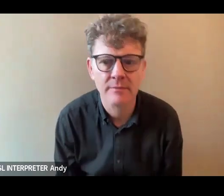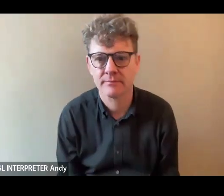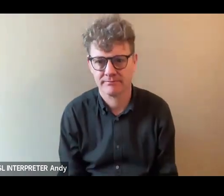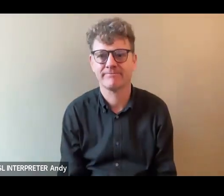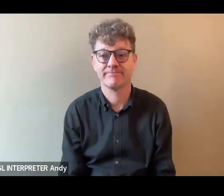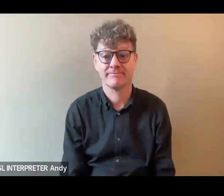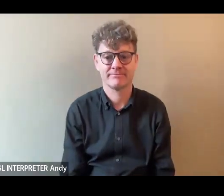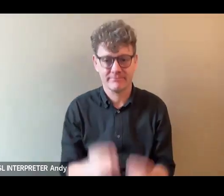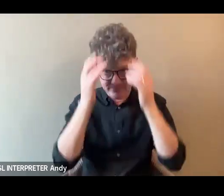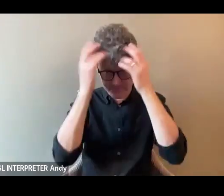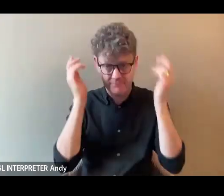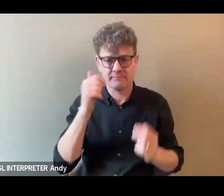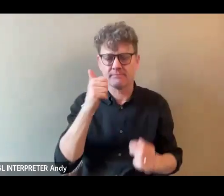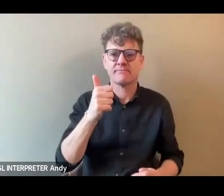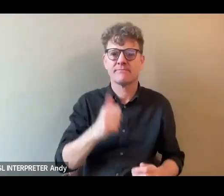Okay.